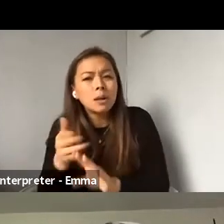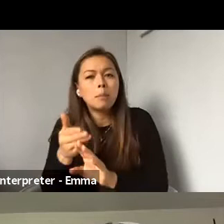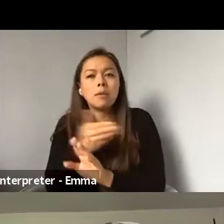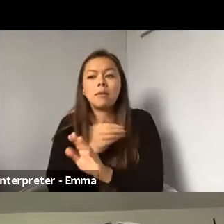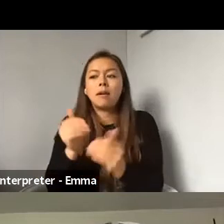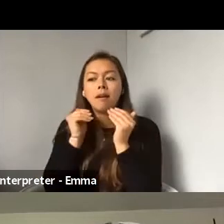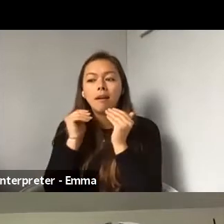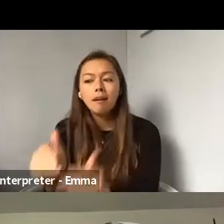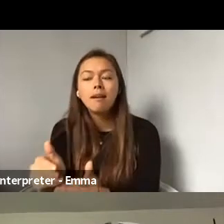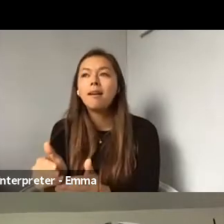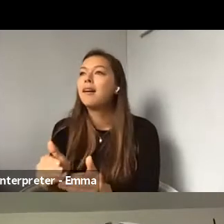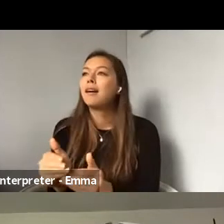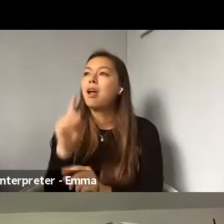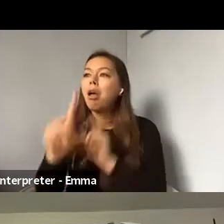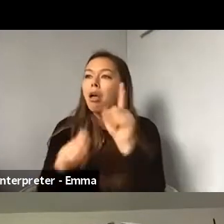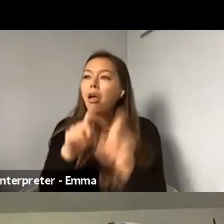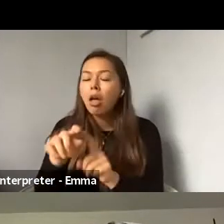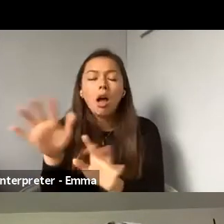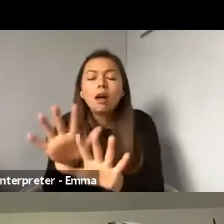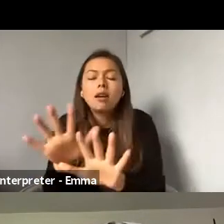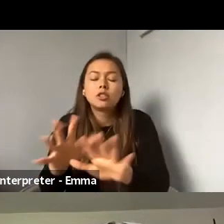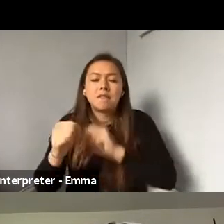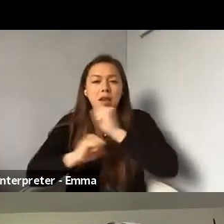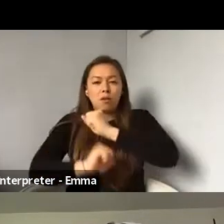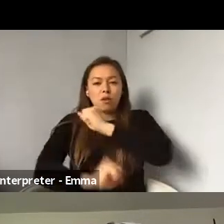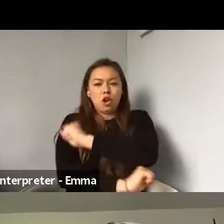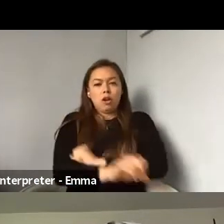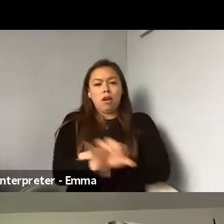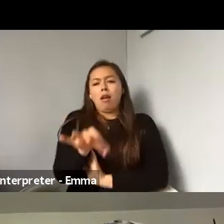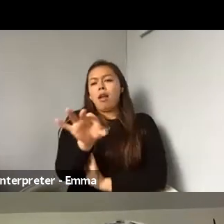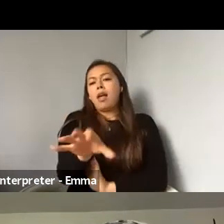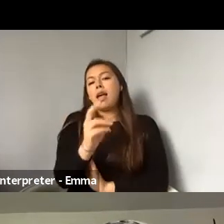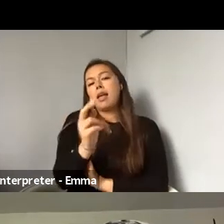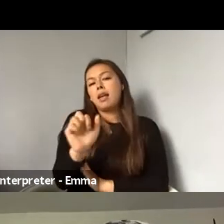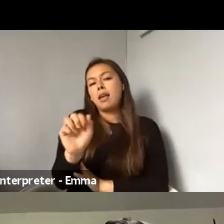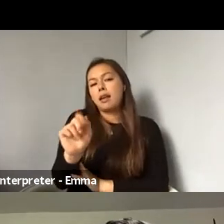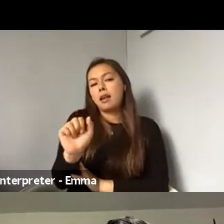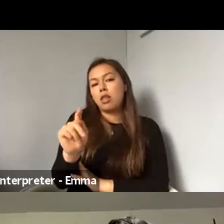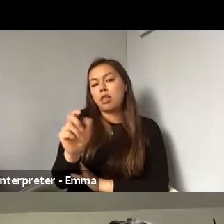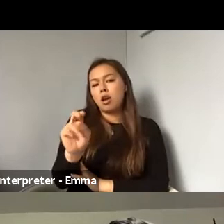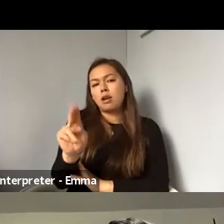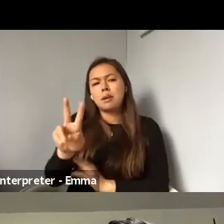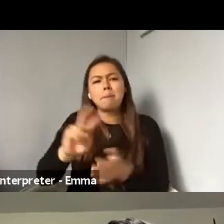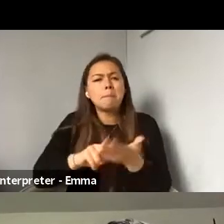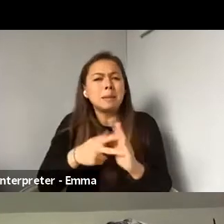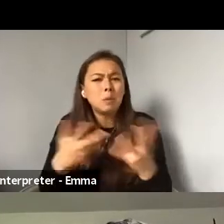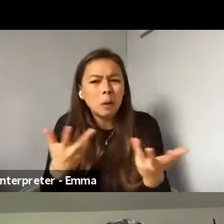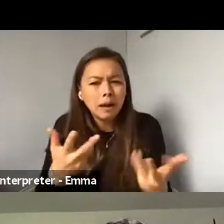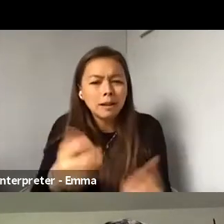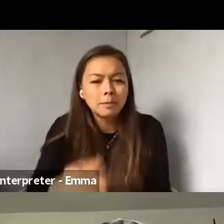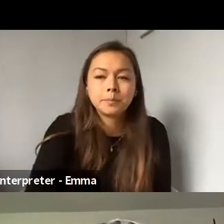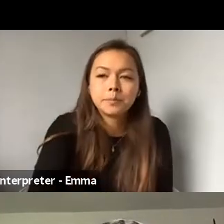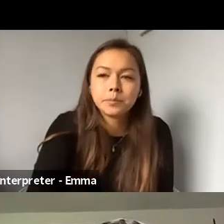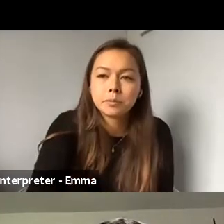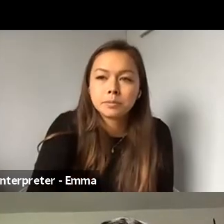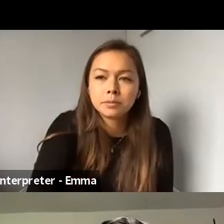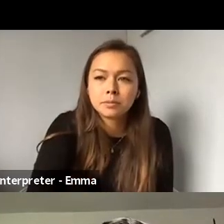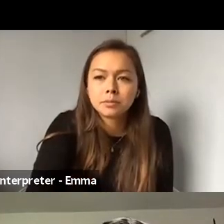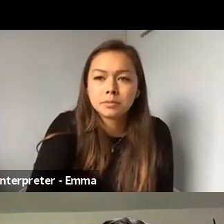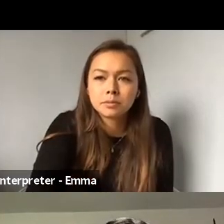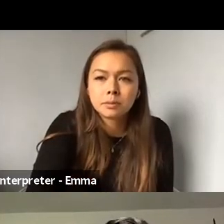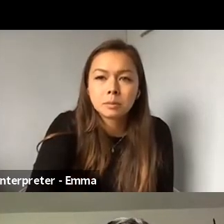to be a common understanding for everyone. Of course. And I realized as I was saying it, I was like, oh, I really feel